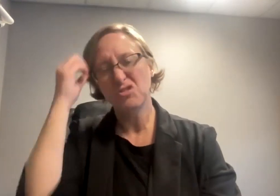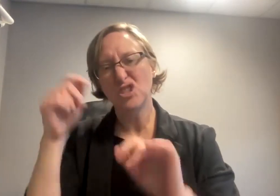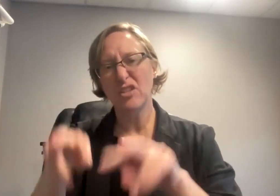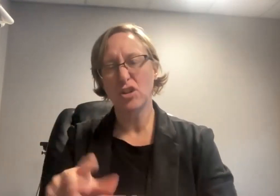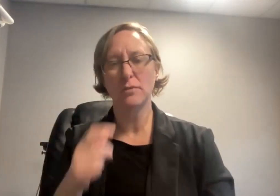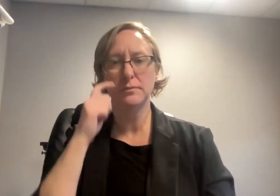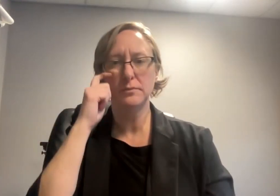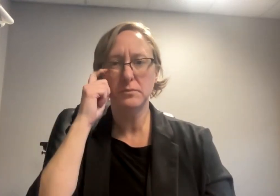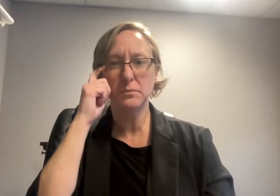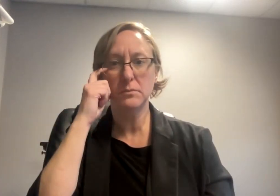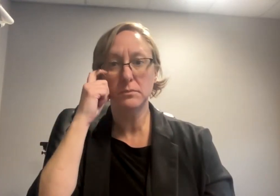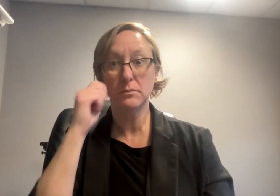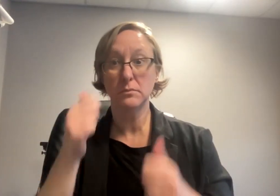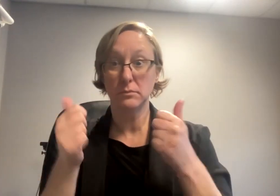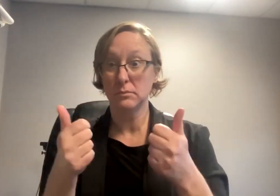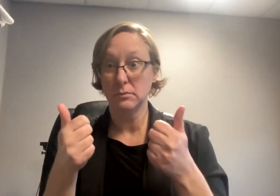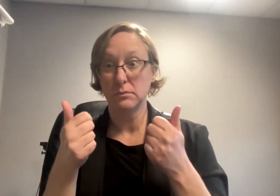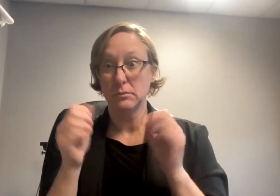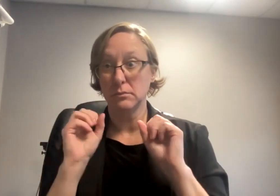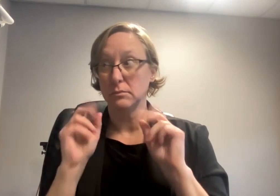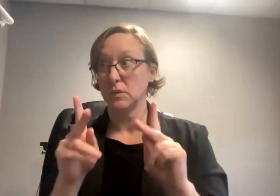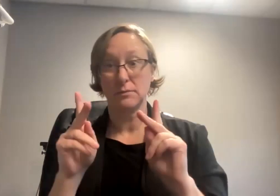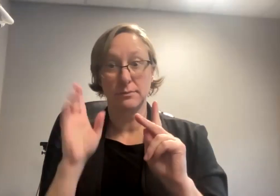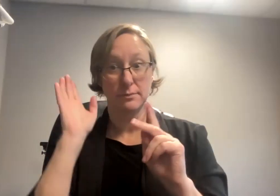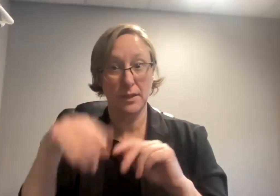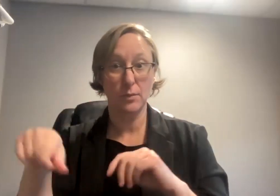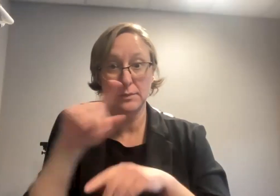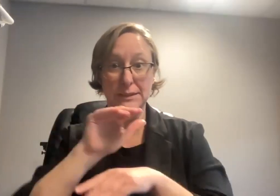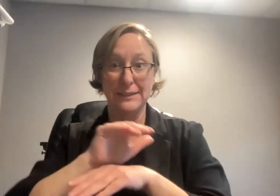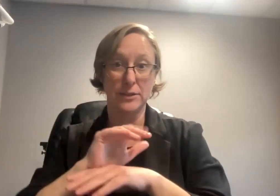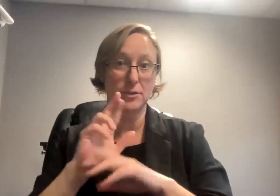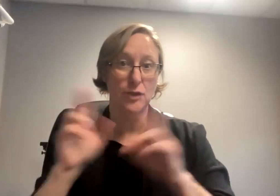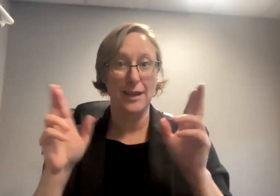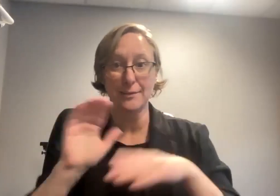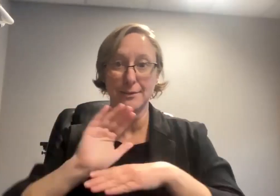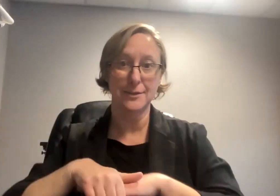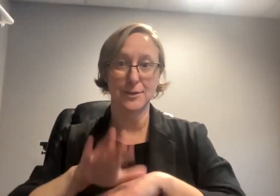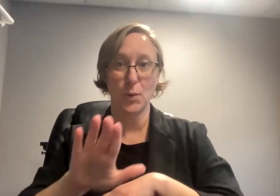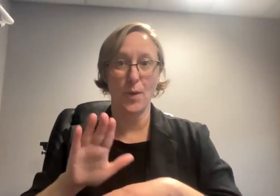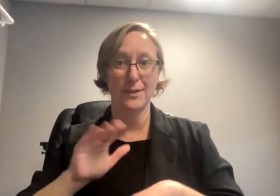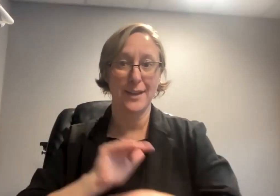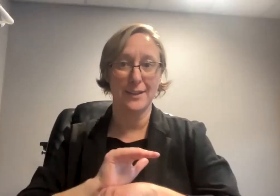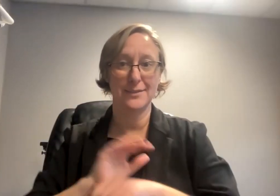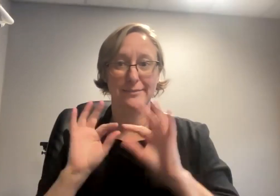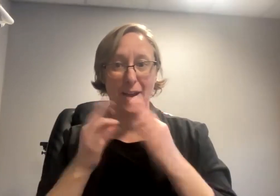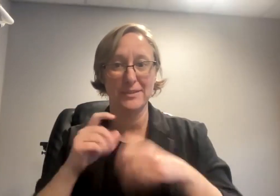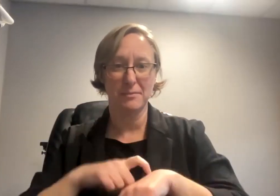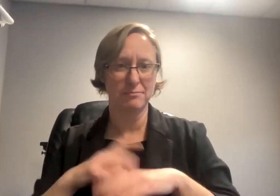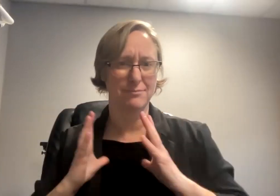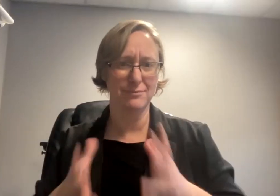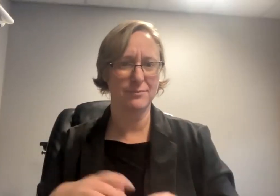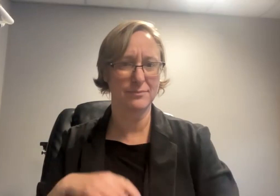this is deaf, this is interpreters. Great. Okay, good. Are we good? So you guys